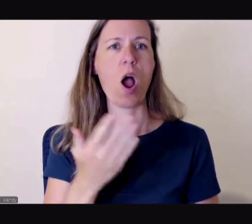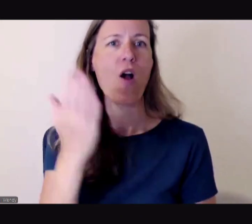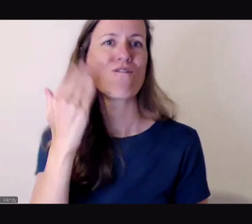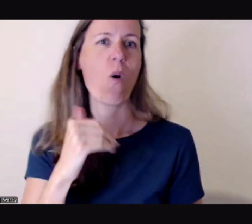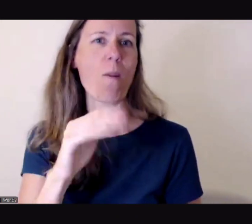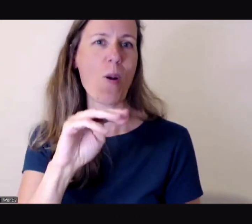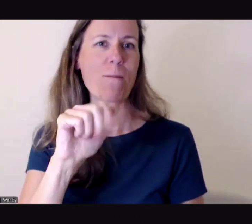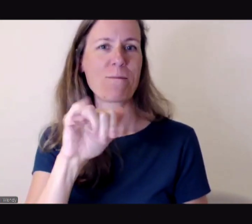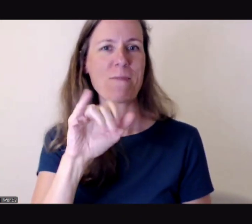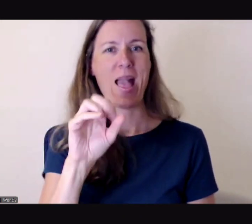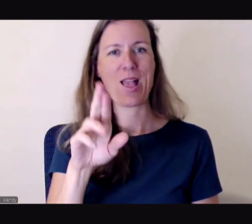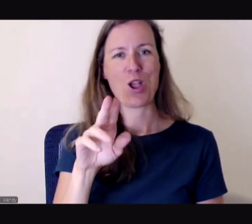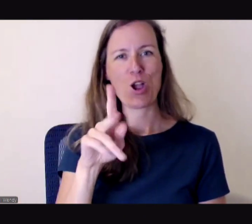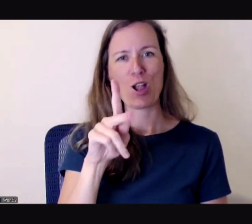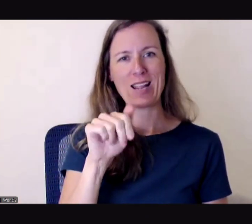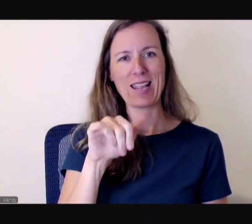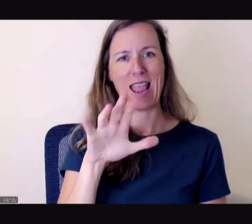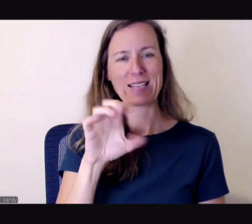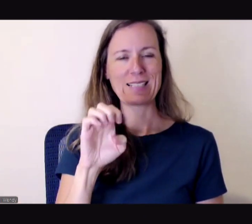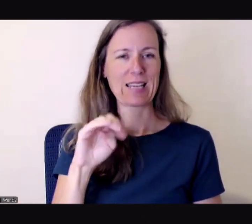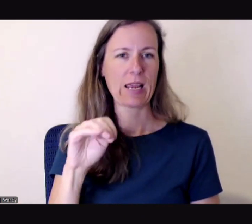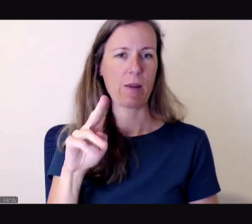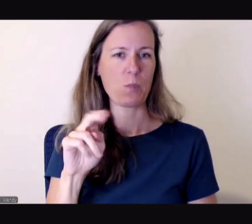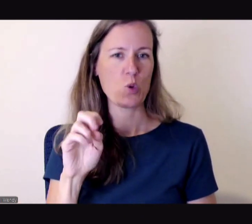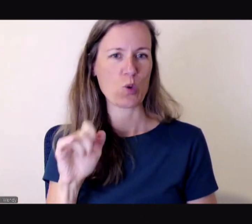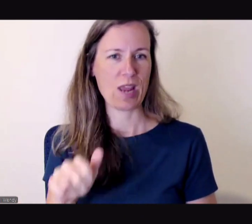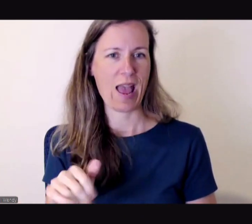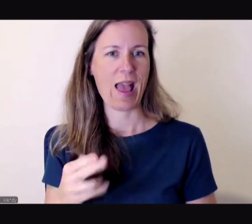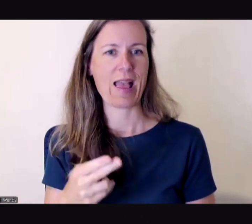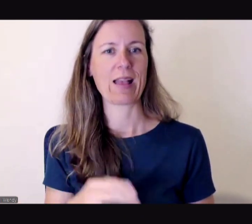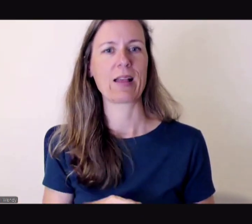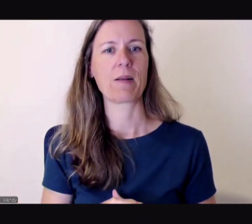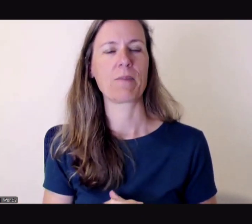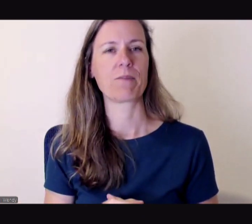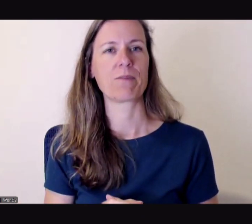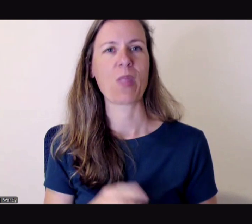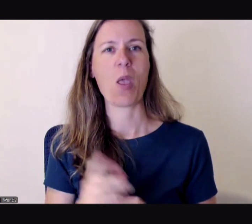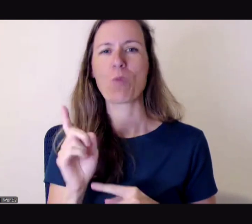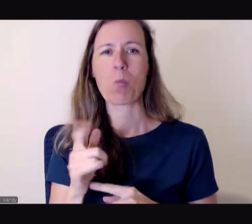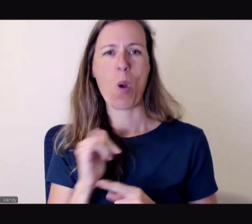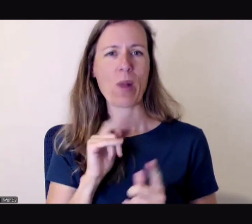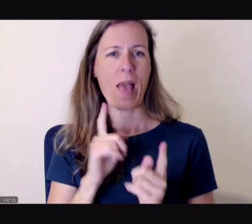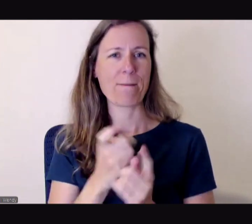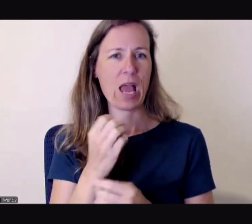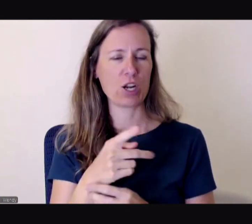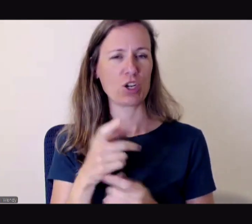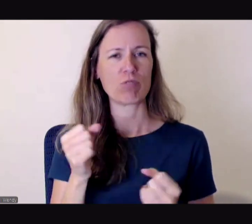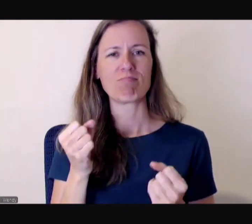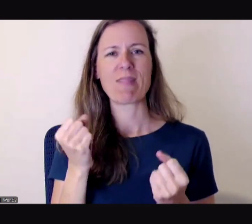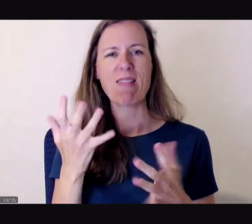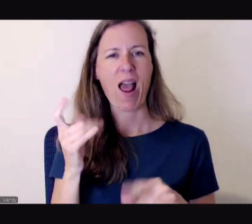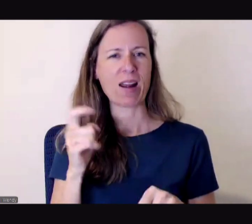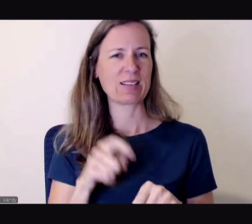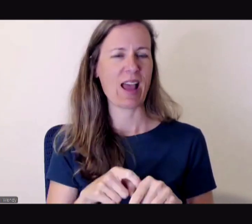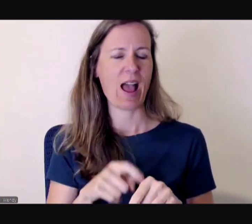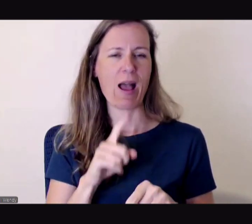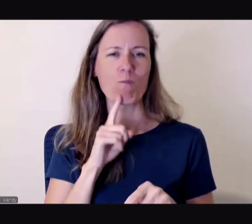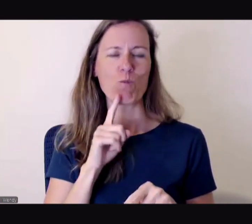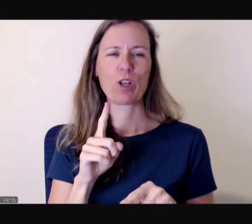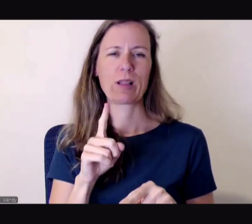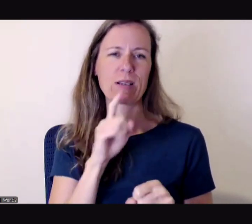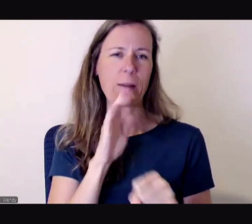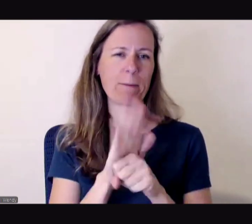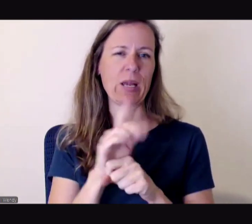Munyane, who from the moment I met her, put so much time and effort into this community. Despite